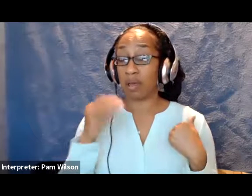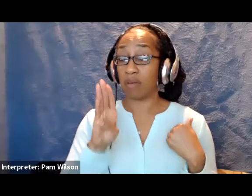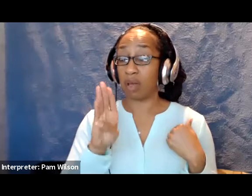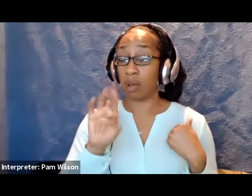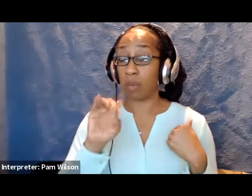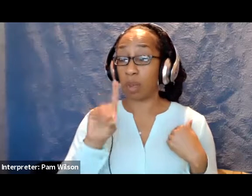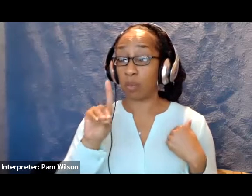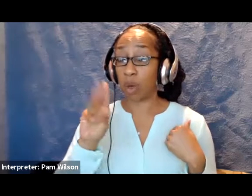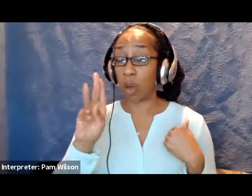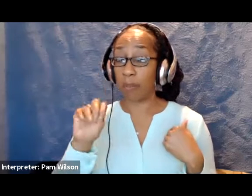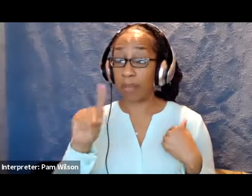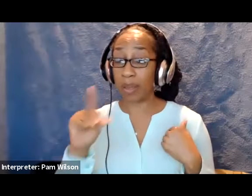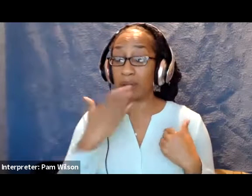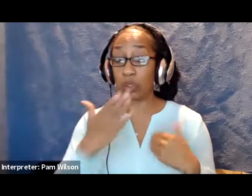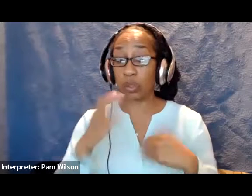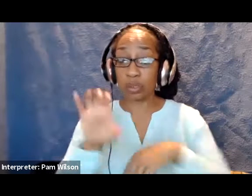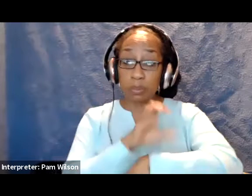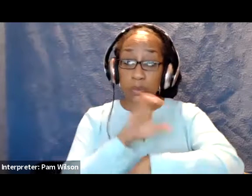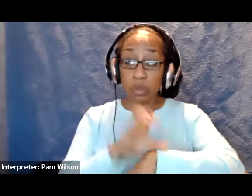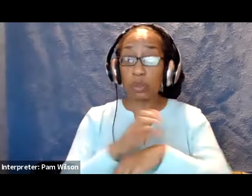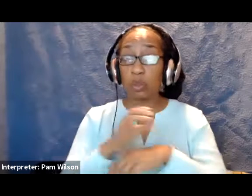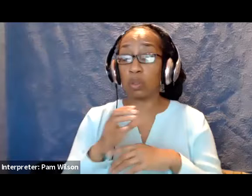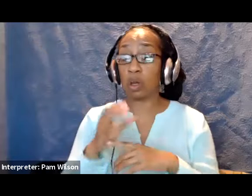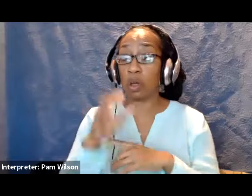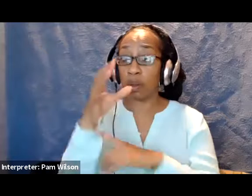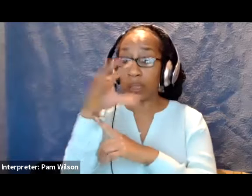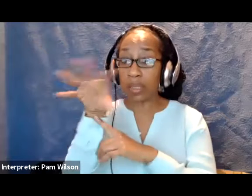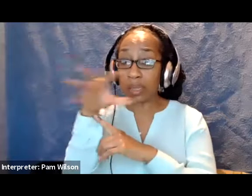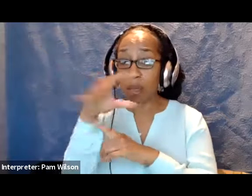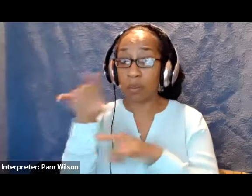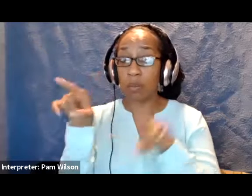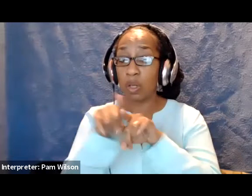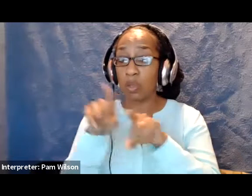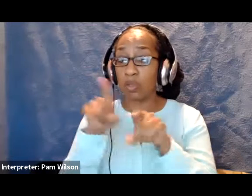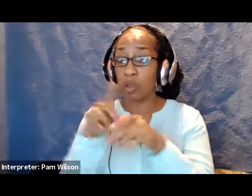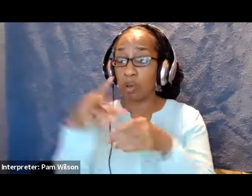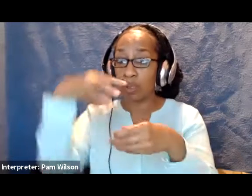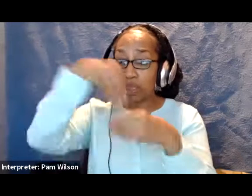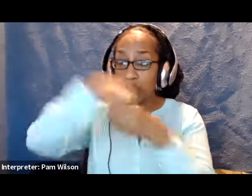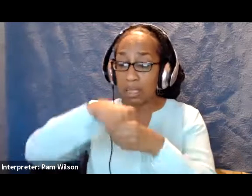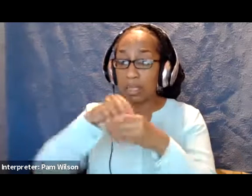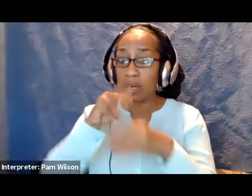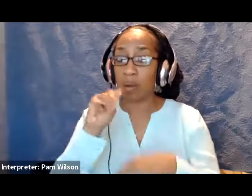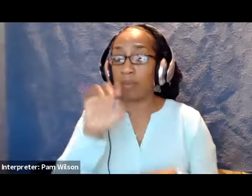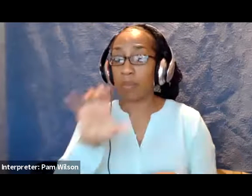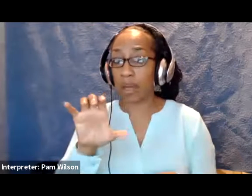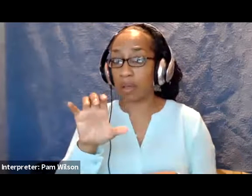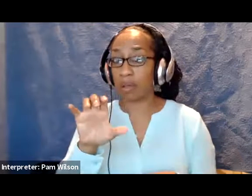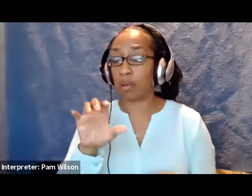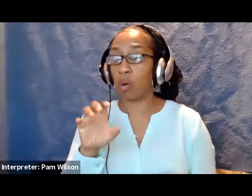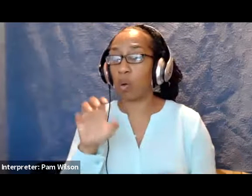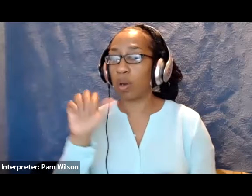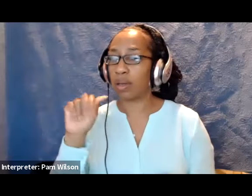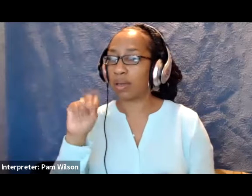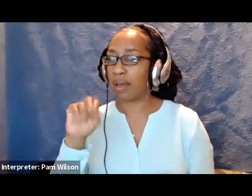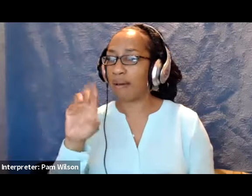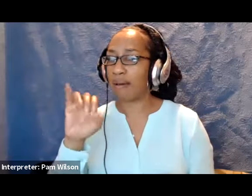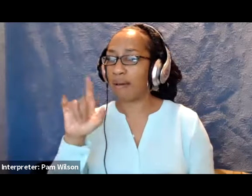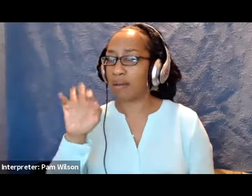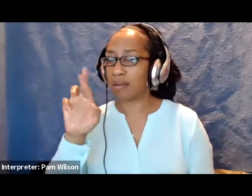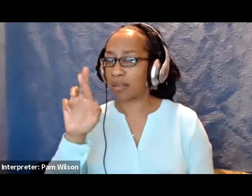computer, camera, obviously, and a built-in microphone or ancillary microphone. I don't know if you've